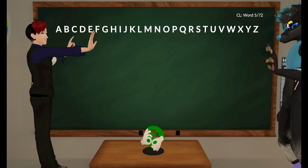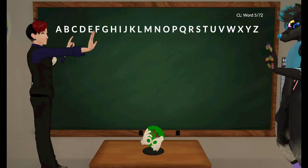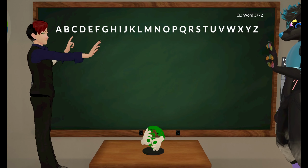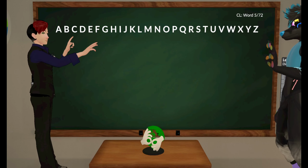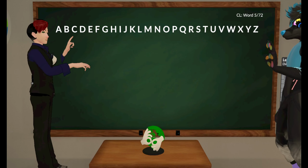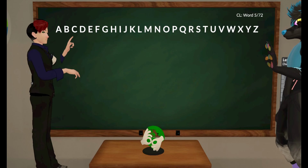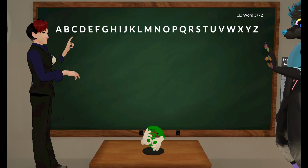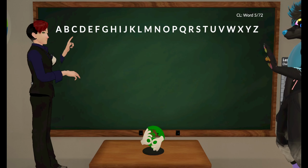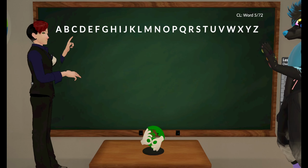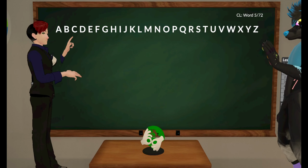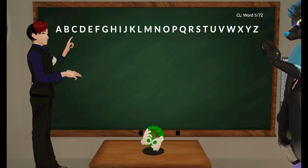C.